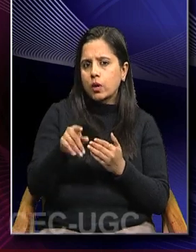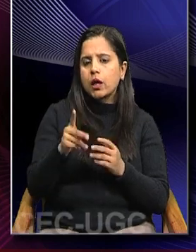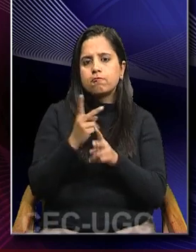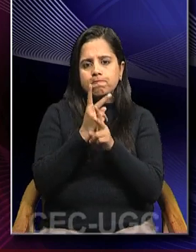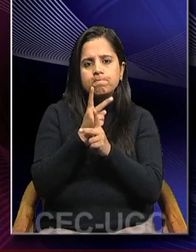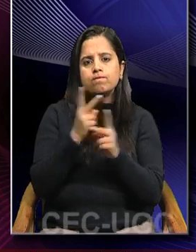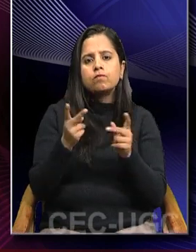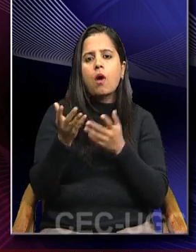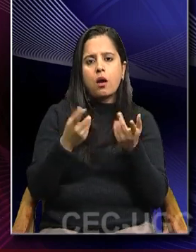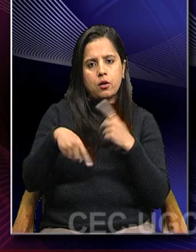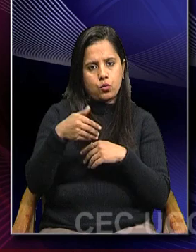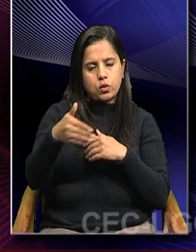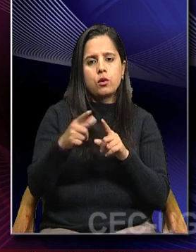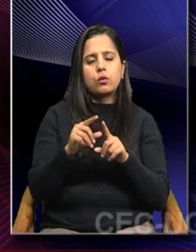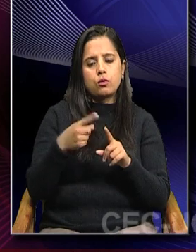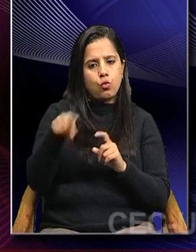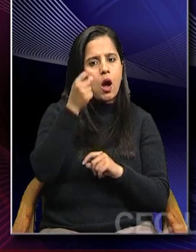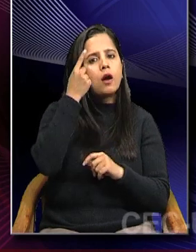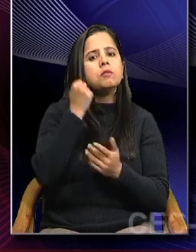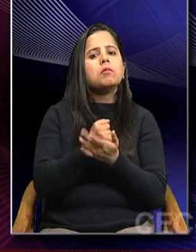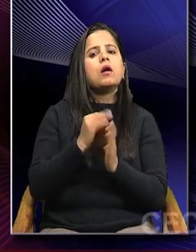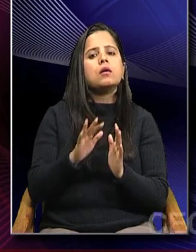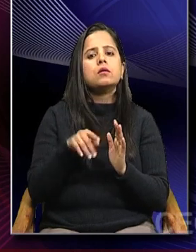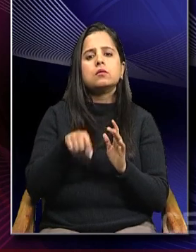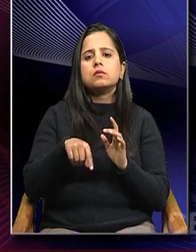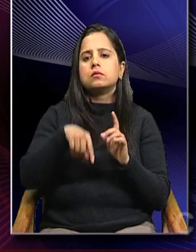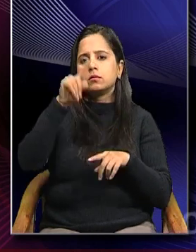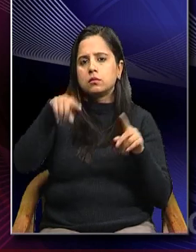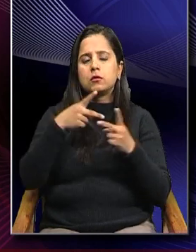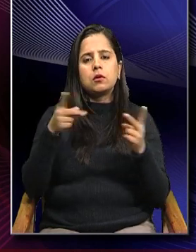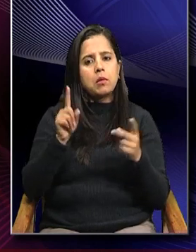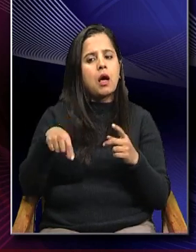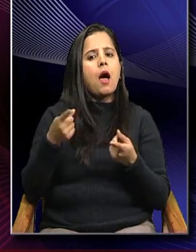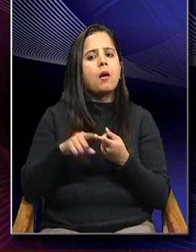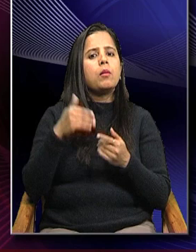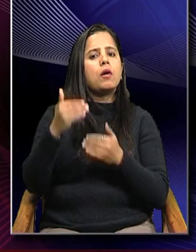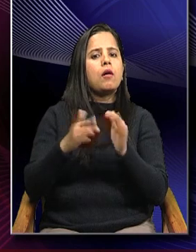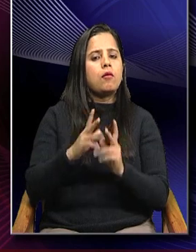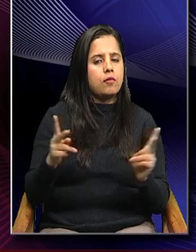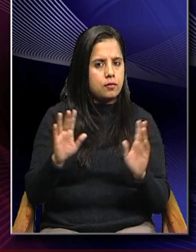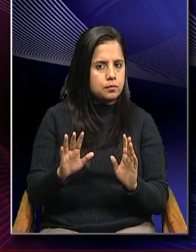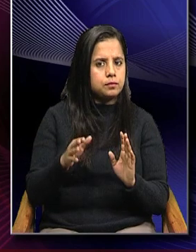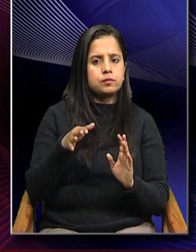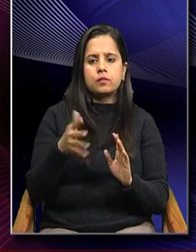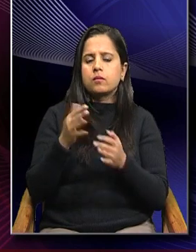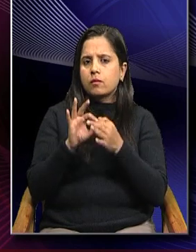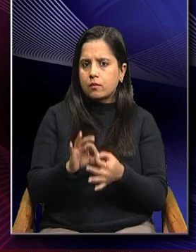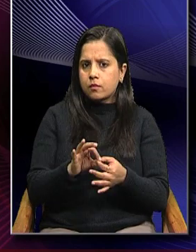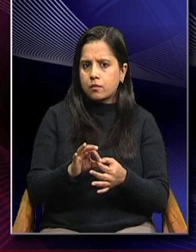of by the marketers. So, we have to understand these trends which is happening, whether it is in case of